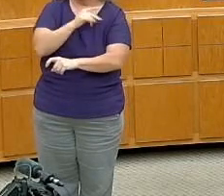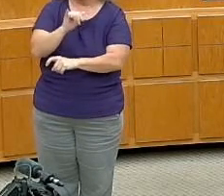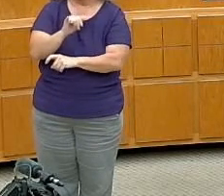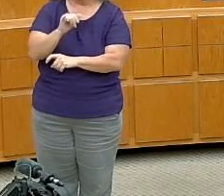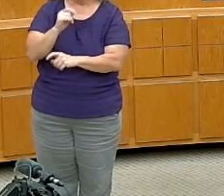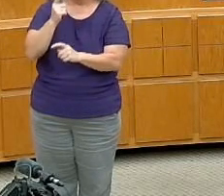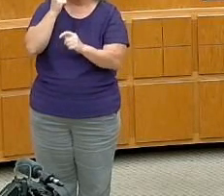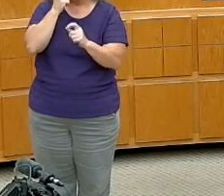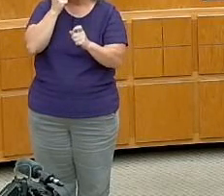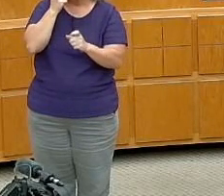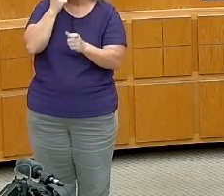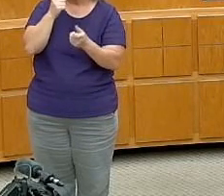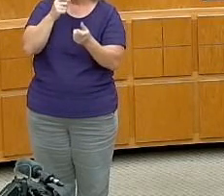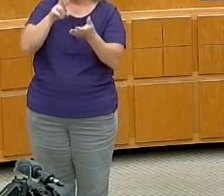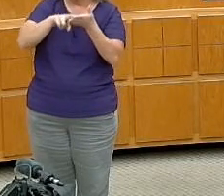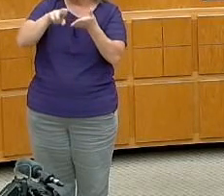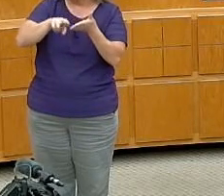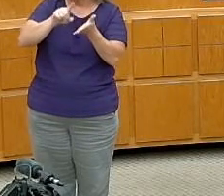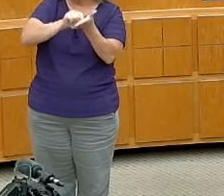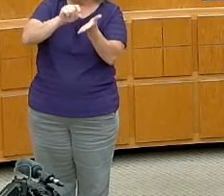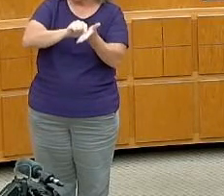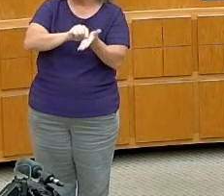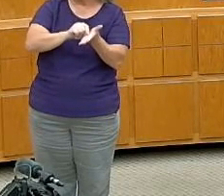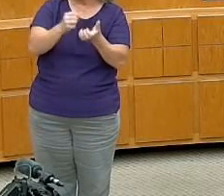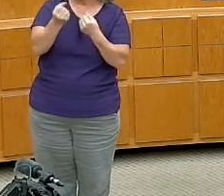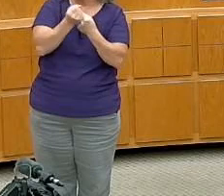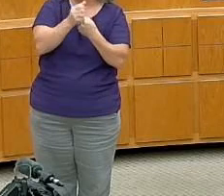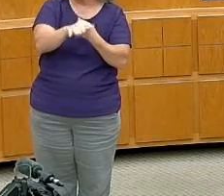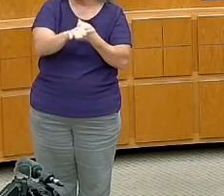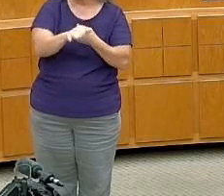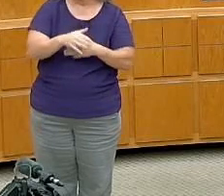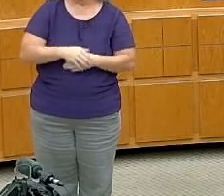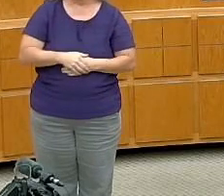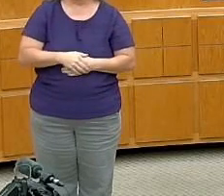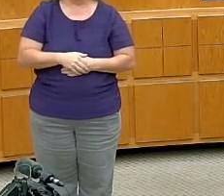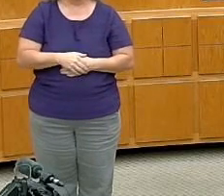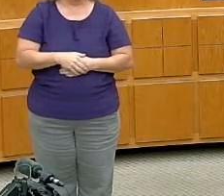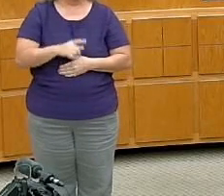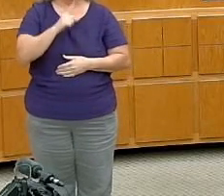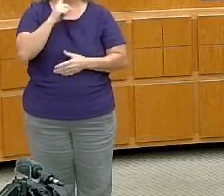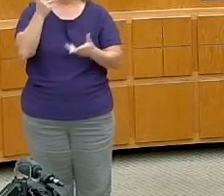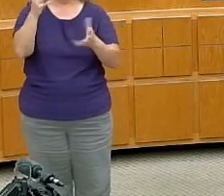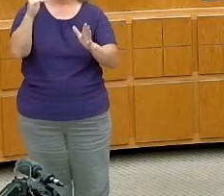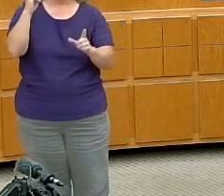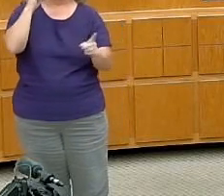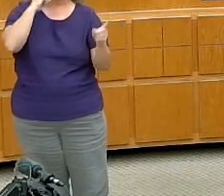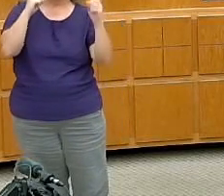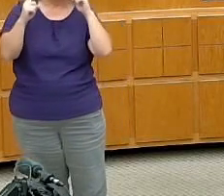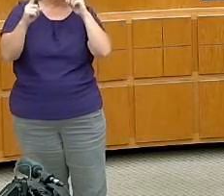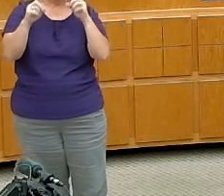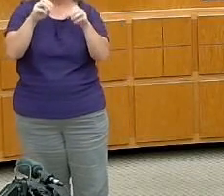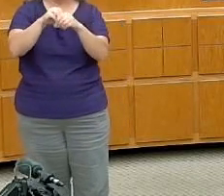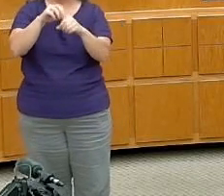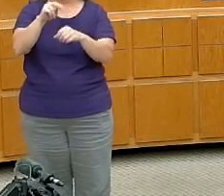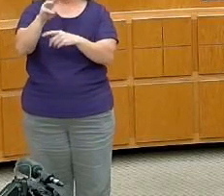that. And you must have heard in the news about the convalescent plasma program in our county.